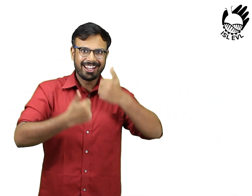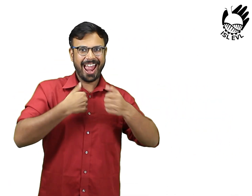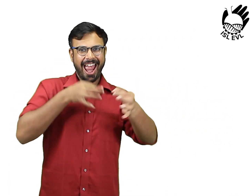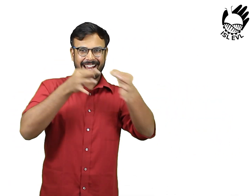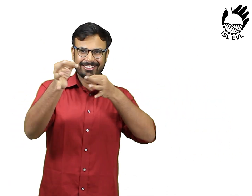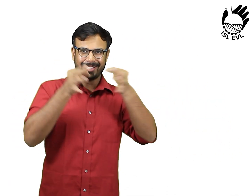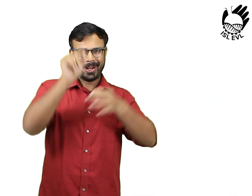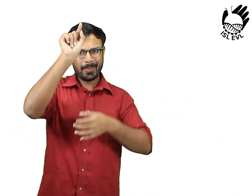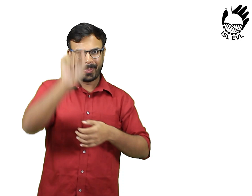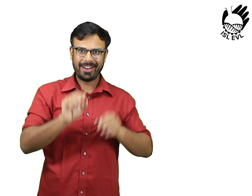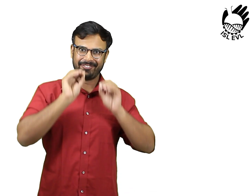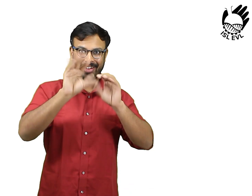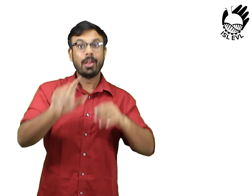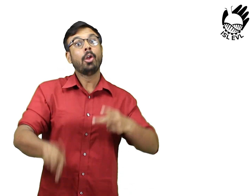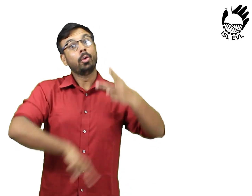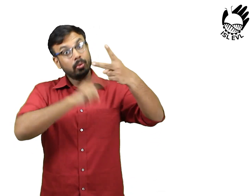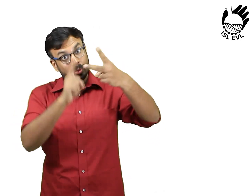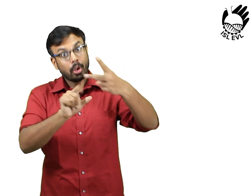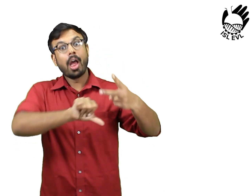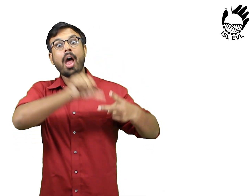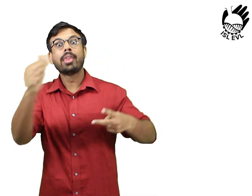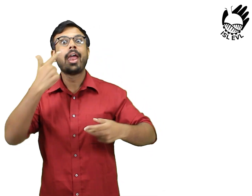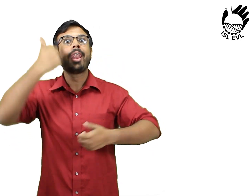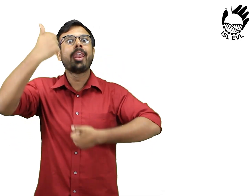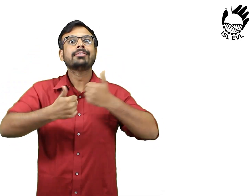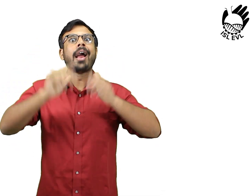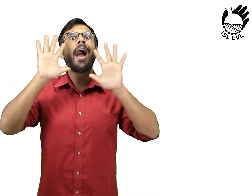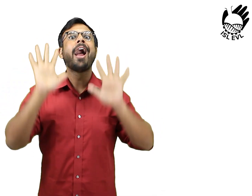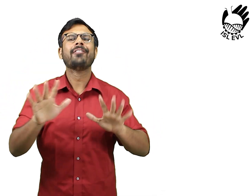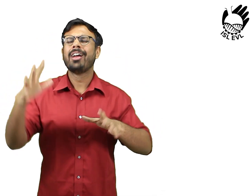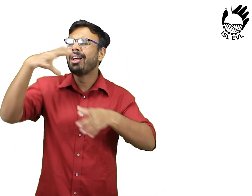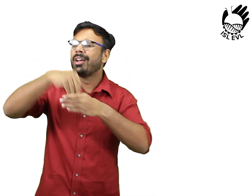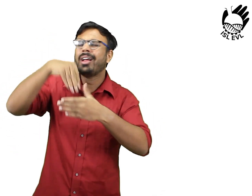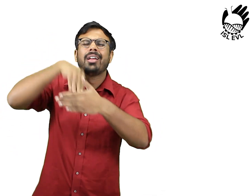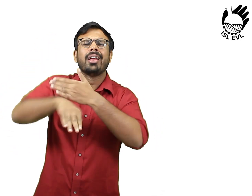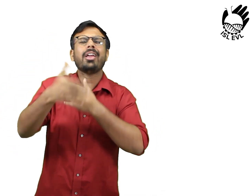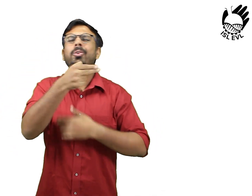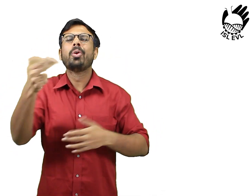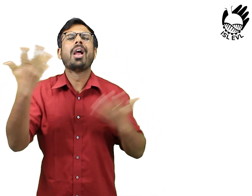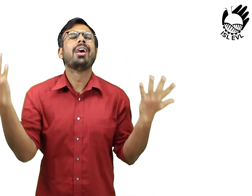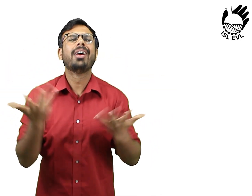paper chromatography.